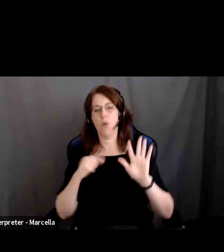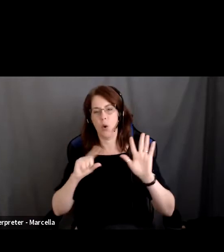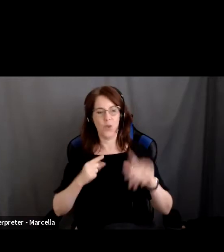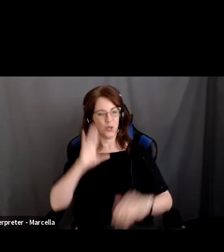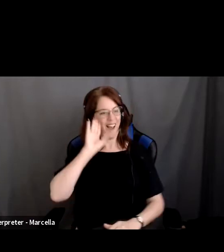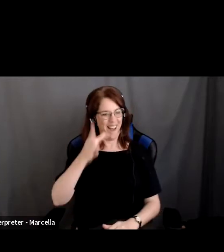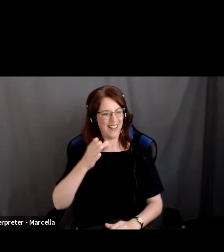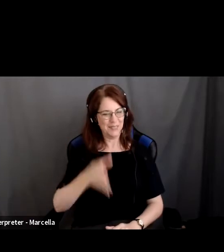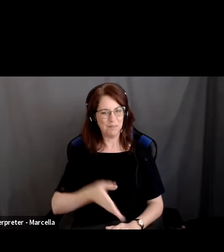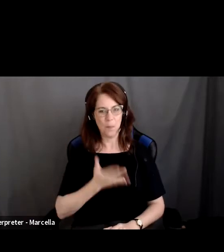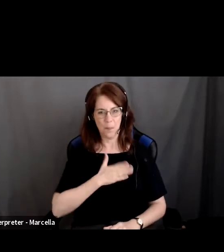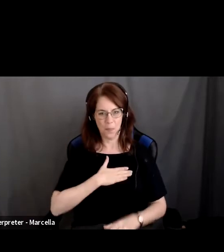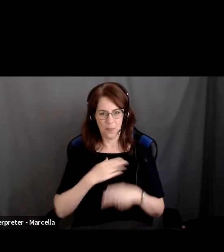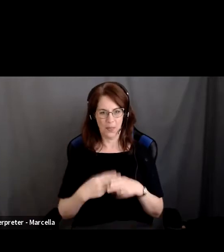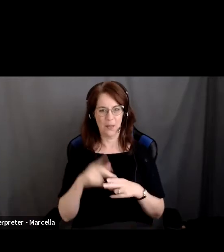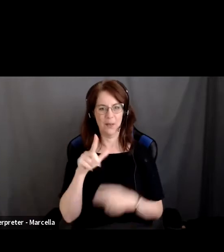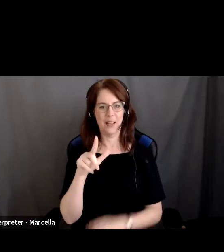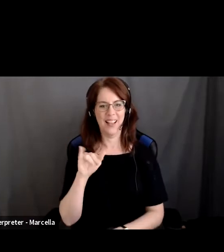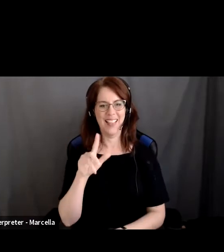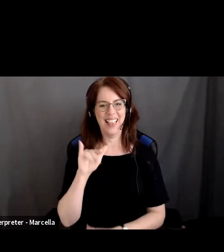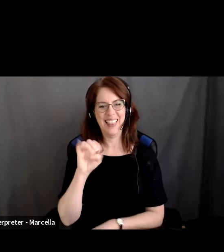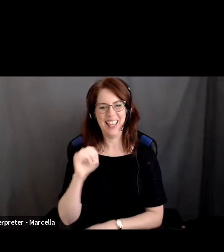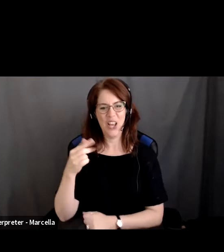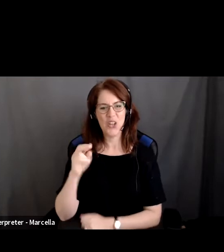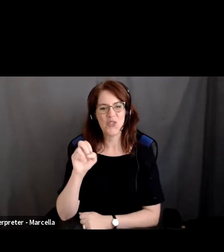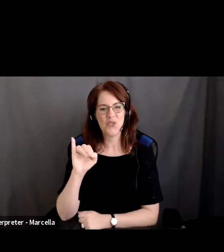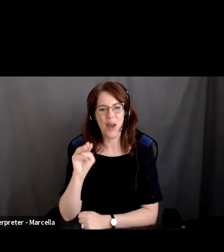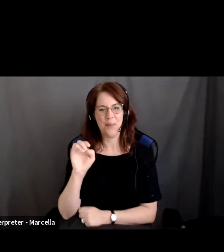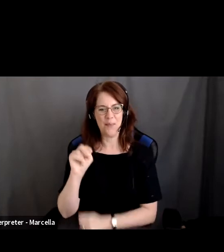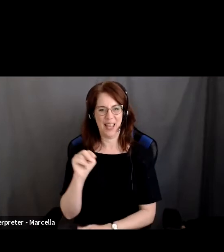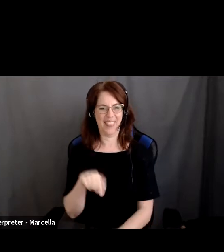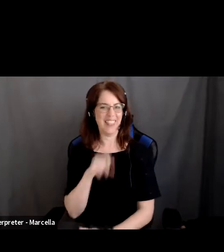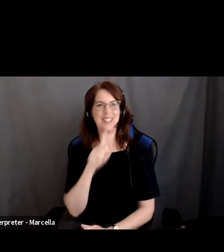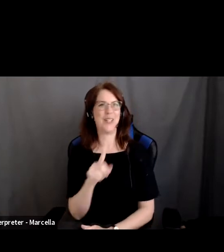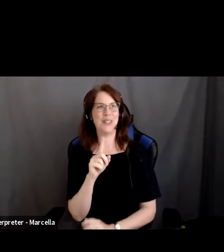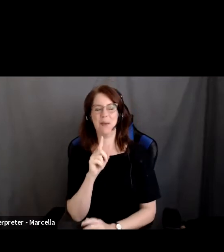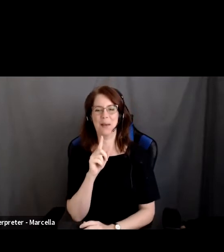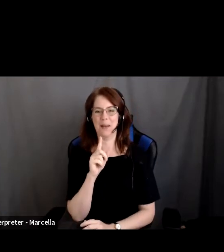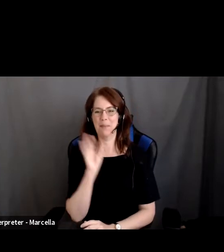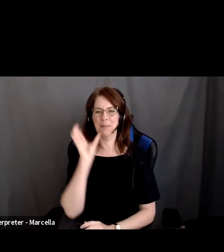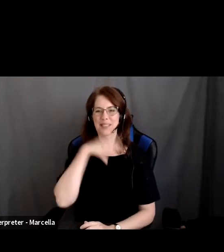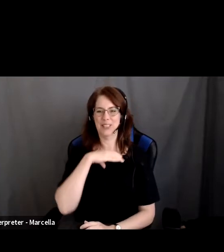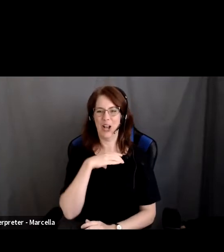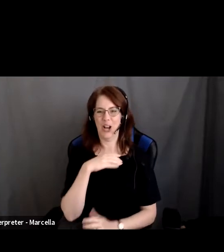Hi. My name is Lily Griman. This is such a bizarre